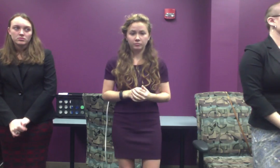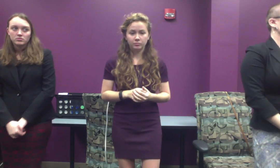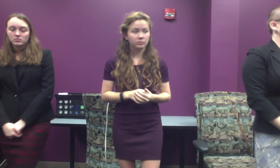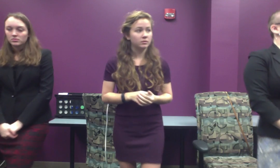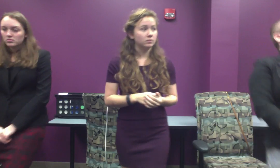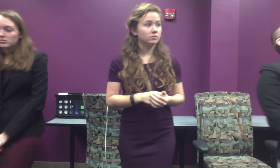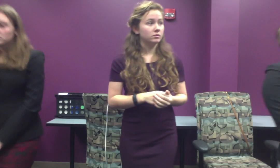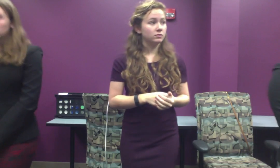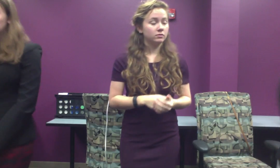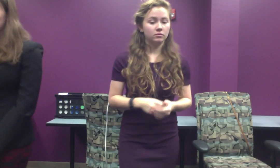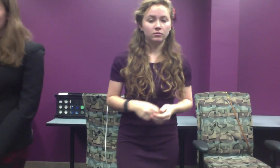Okay.